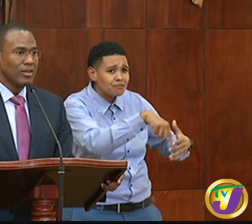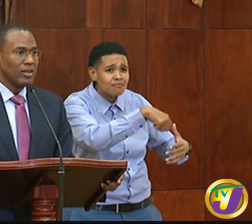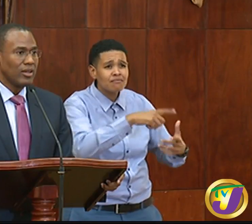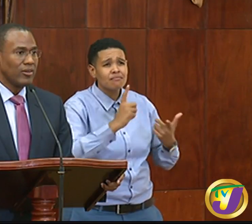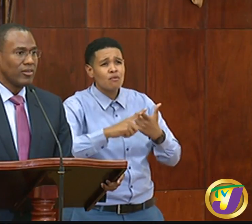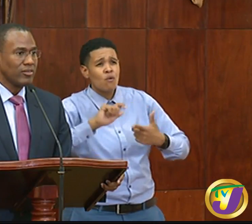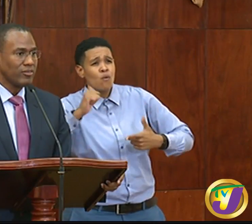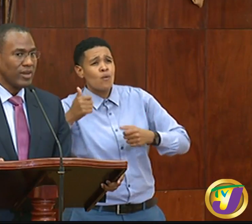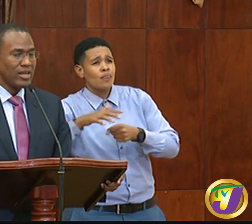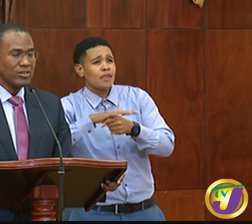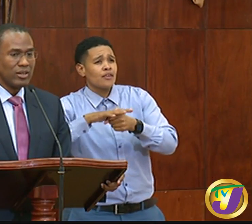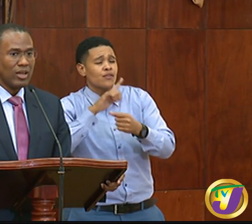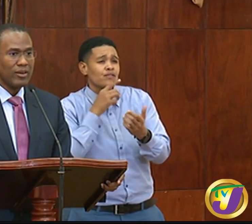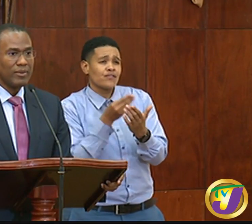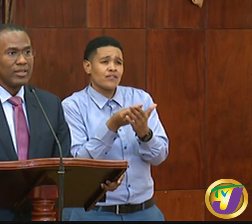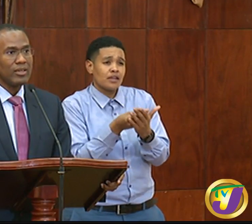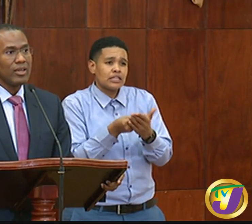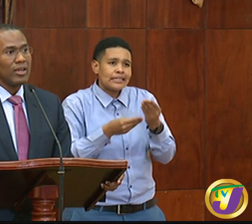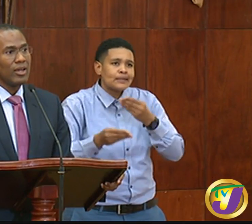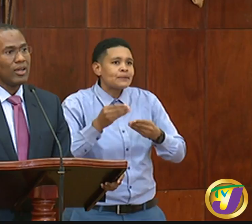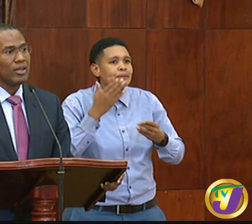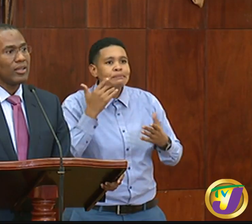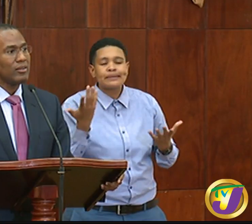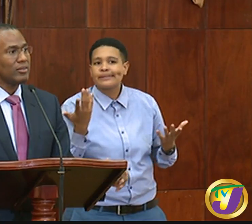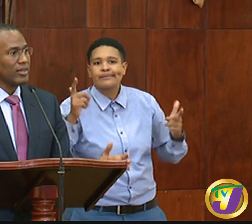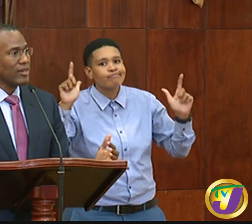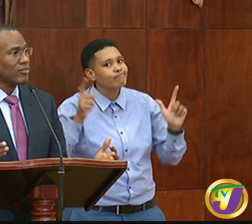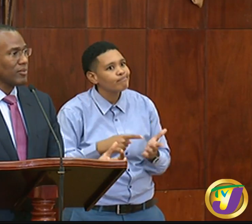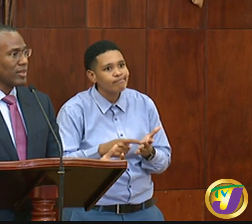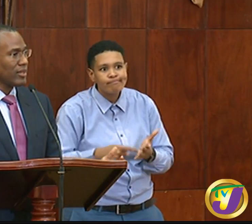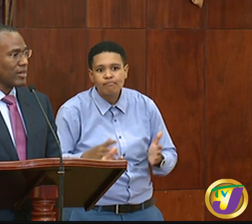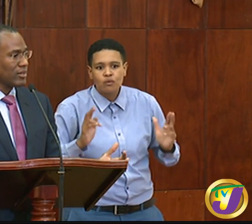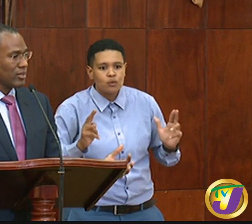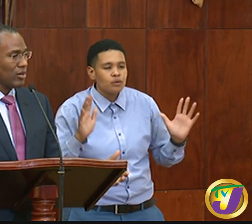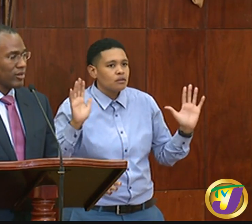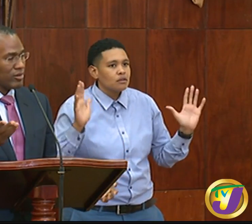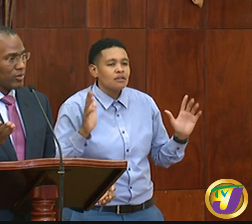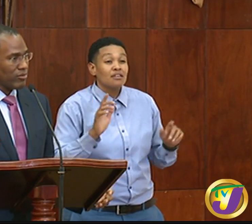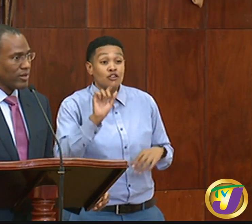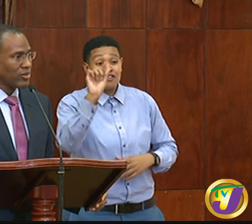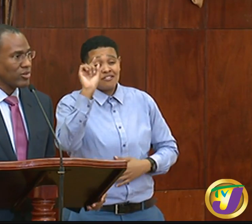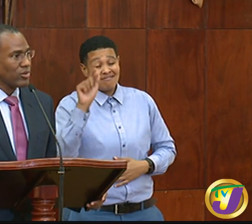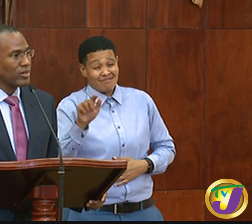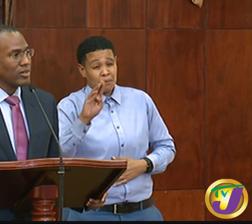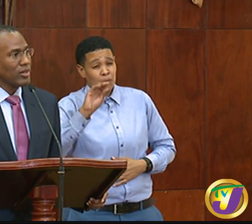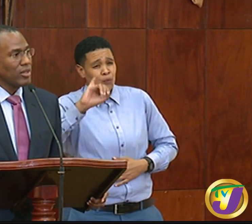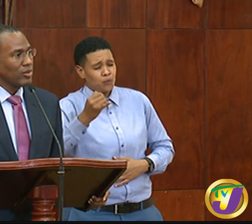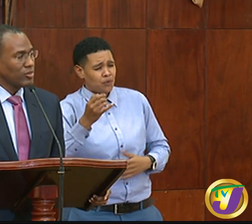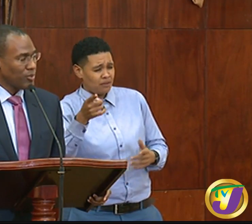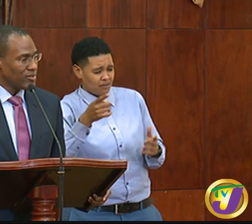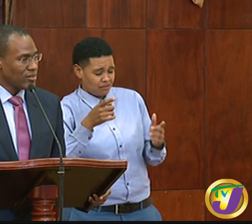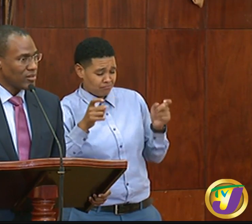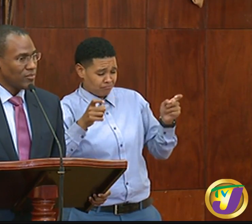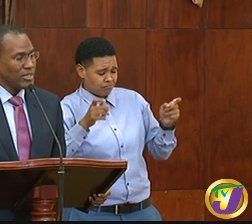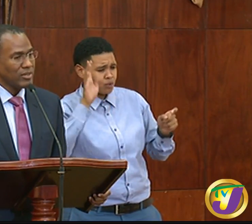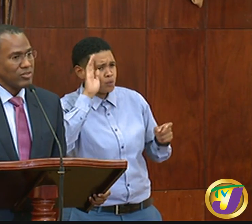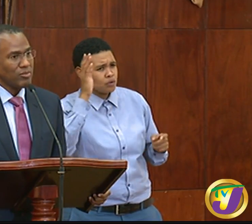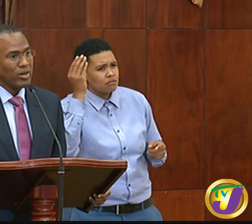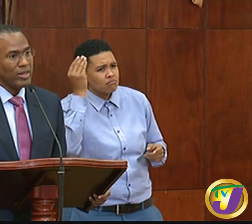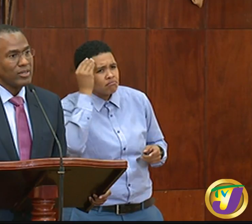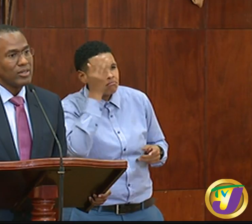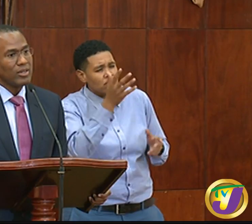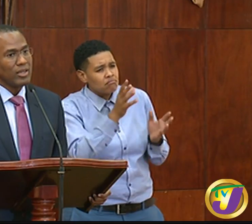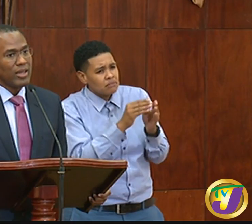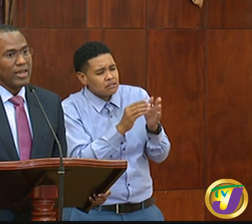other areas of the financial economy. That is something that the governor would have reassured those present in the meeting